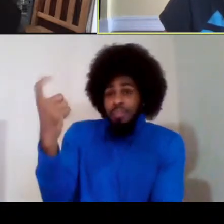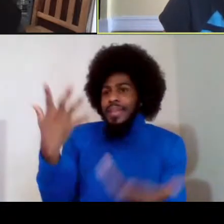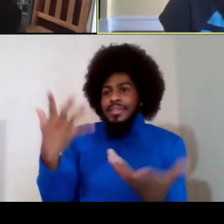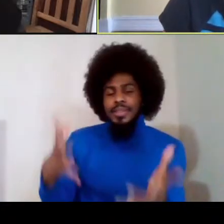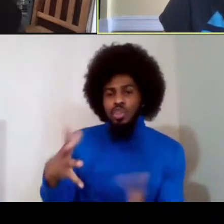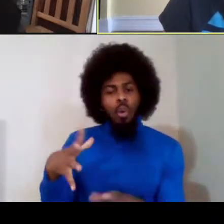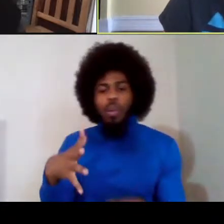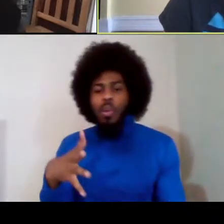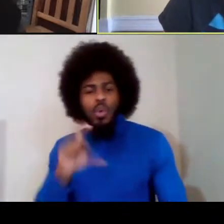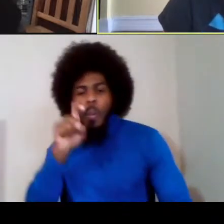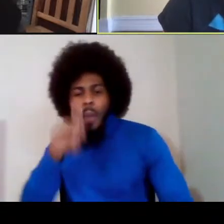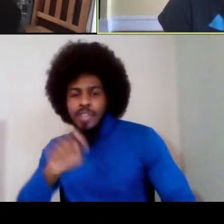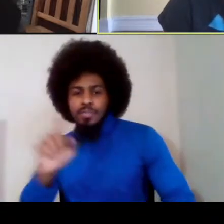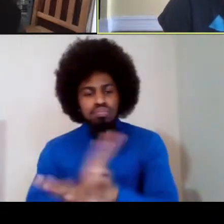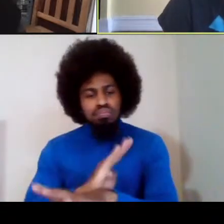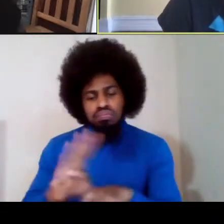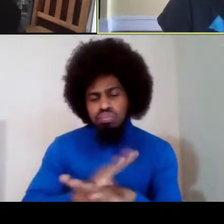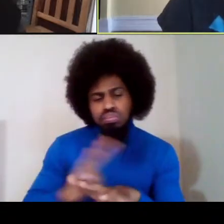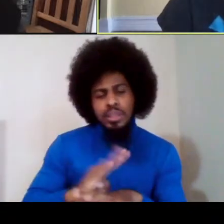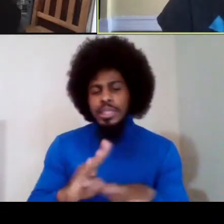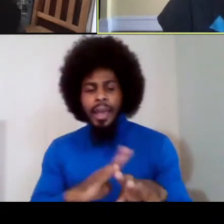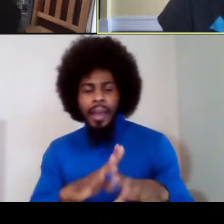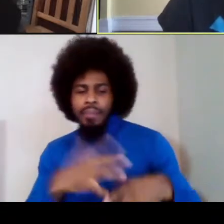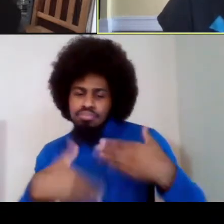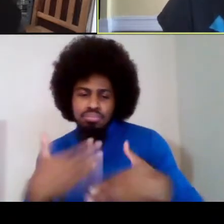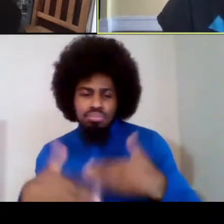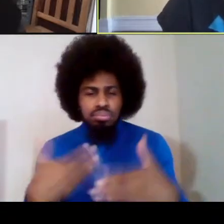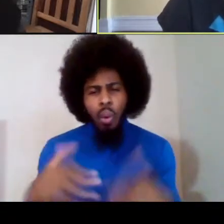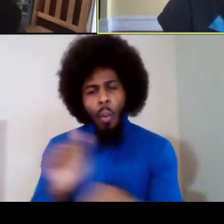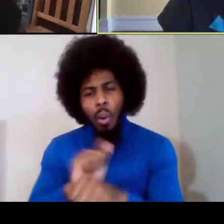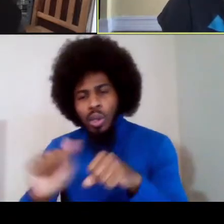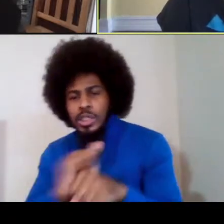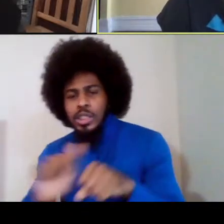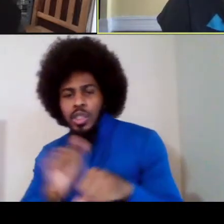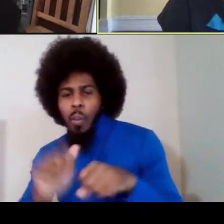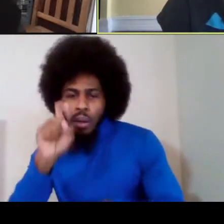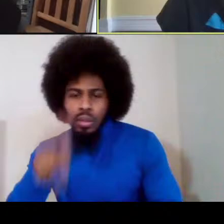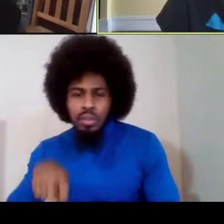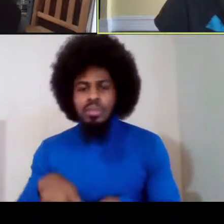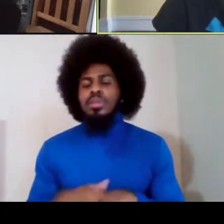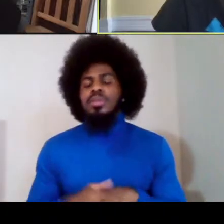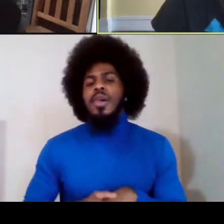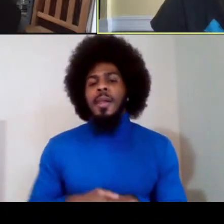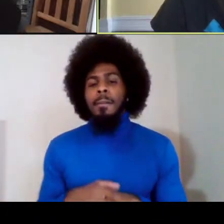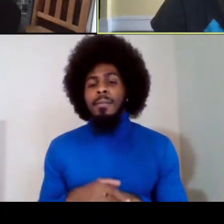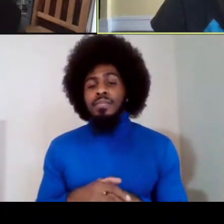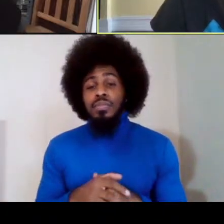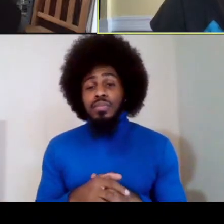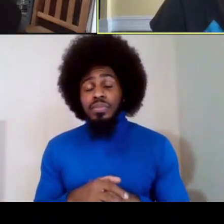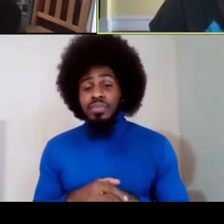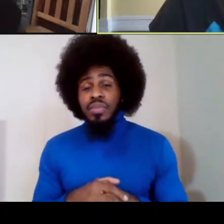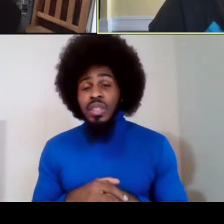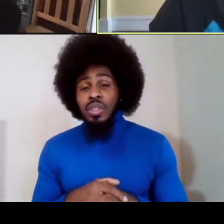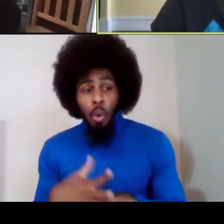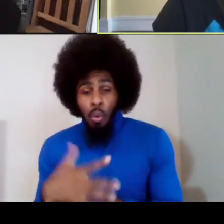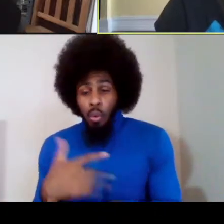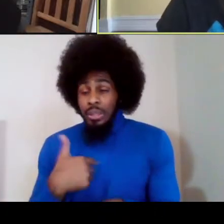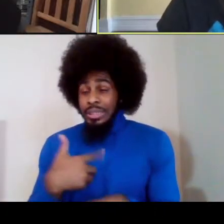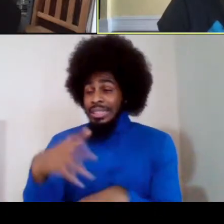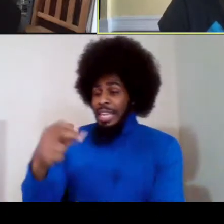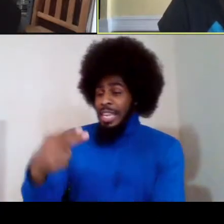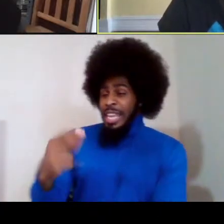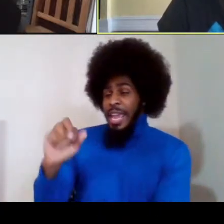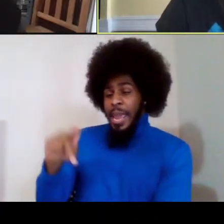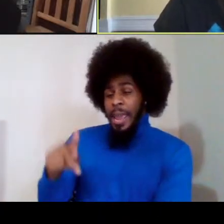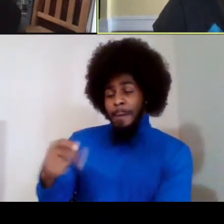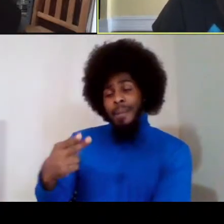kind of way I was approaching the learning when I started to study folklore, because I was learning folklore at the time.